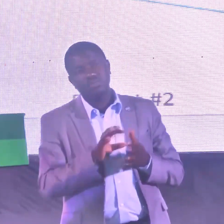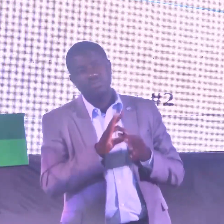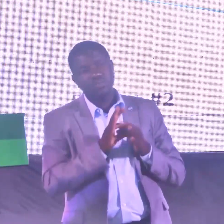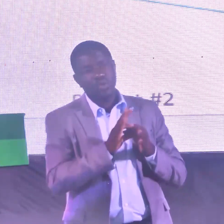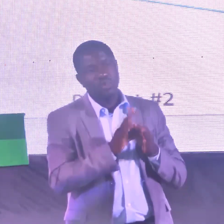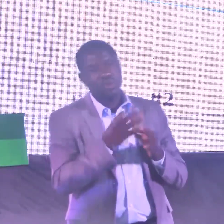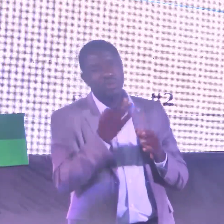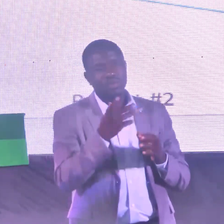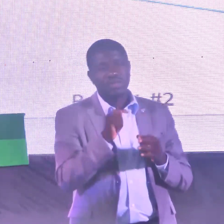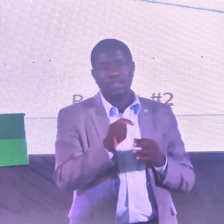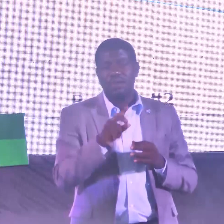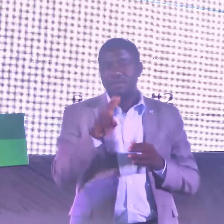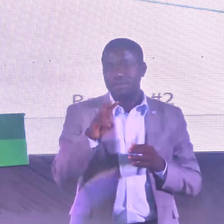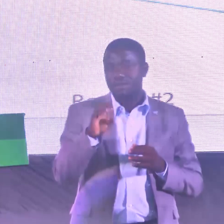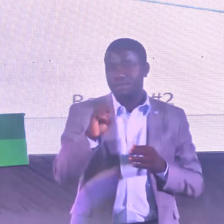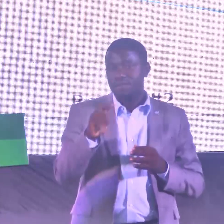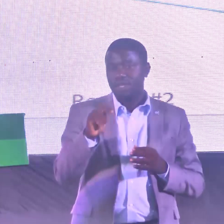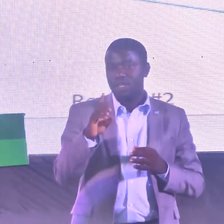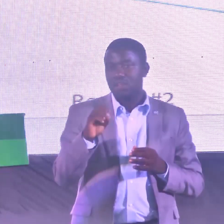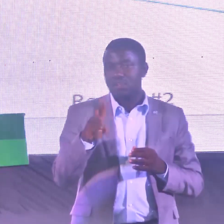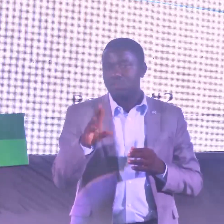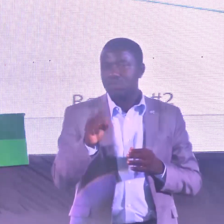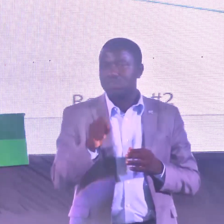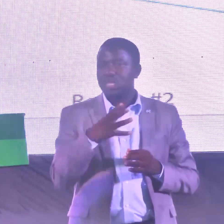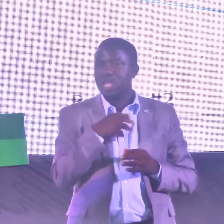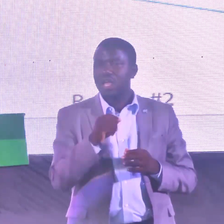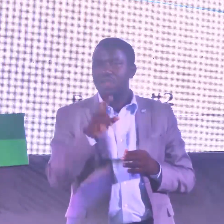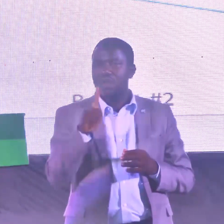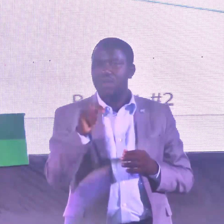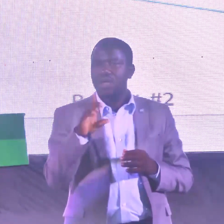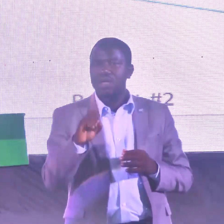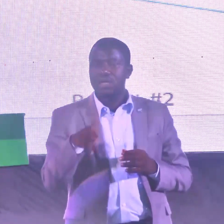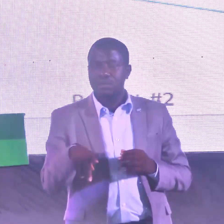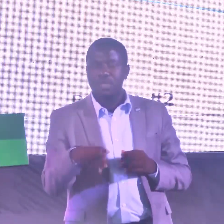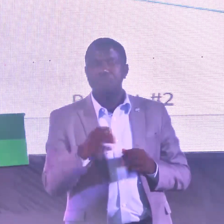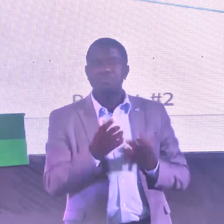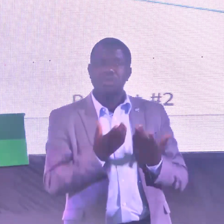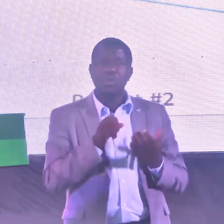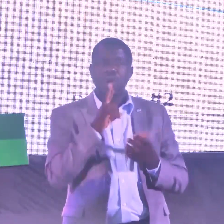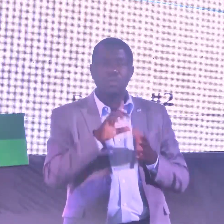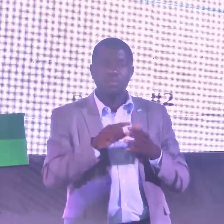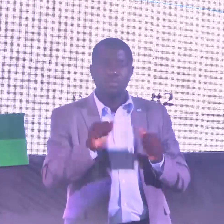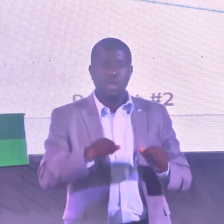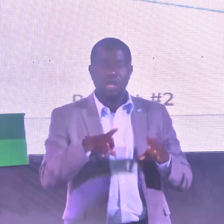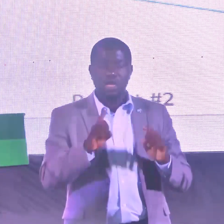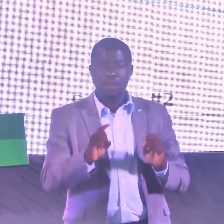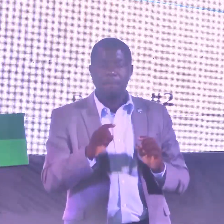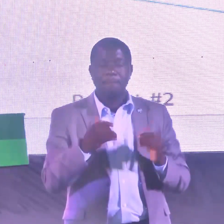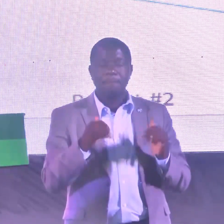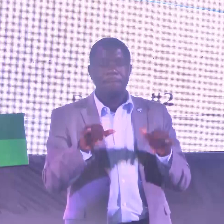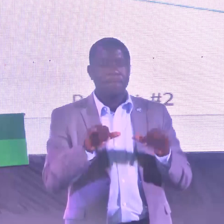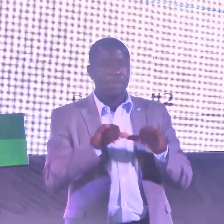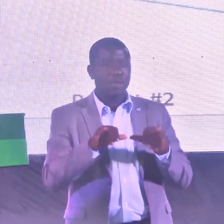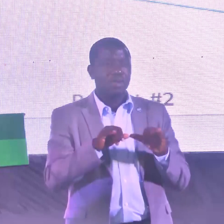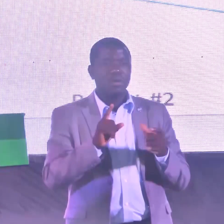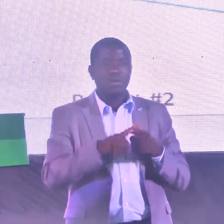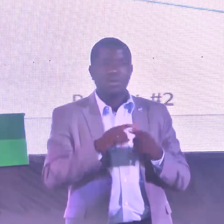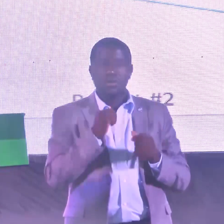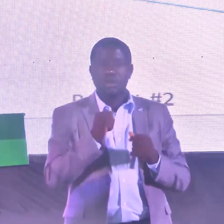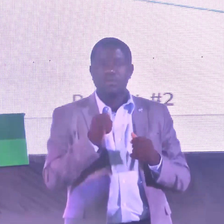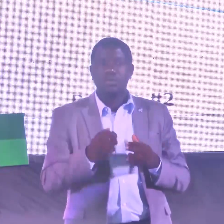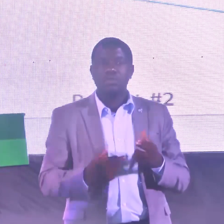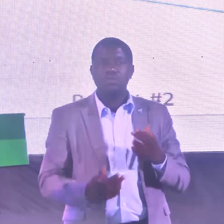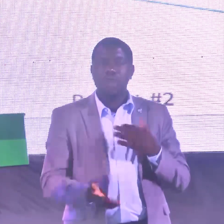cooperation of the vendors and also UNDP at that time and the NEC, we were able to adapt measure to restore